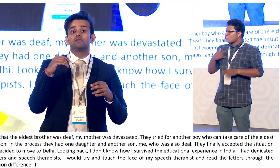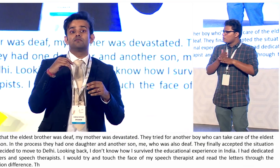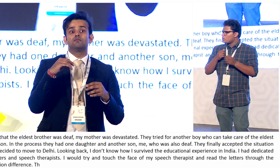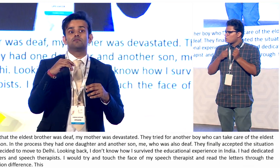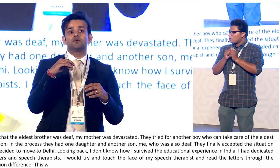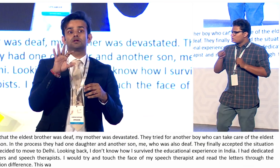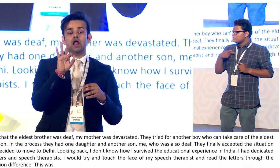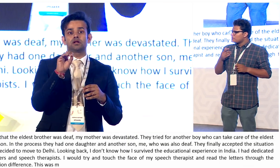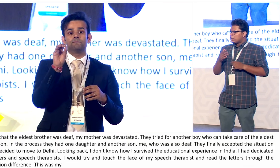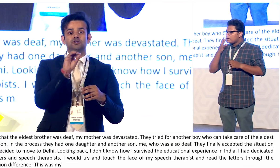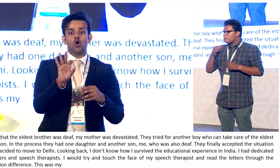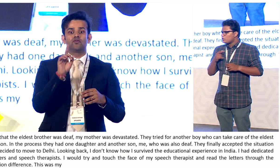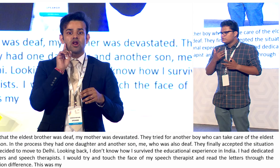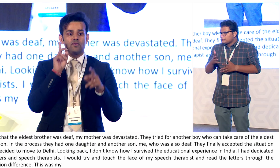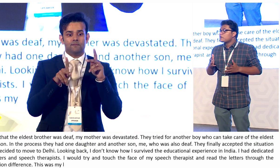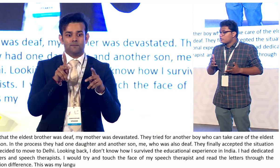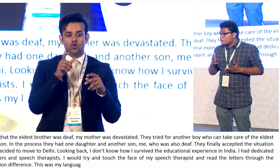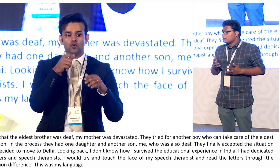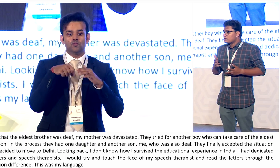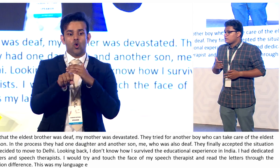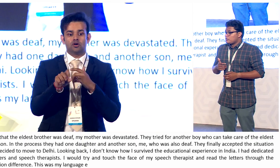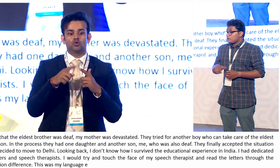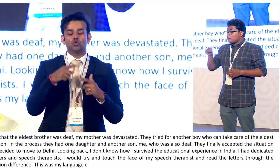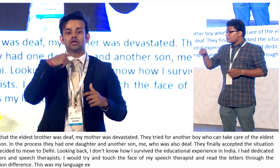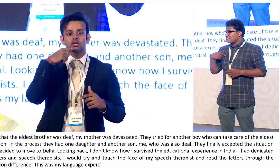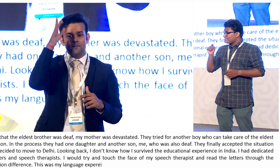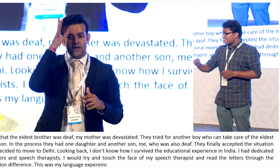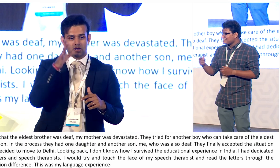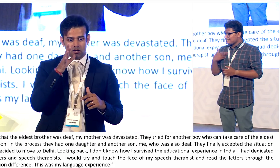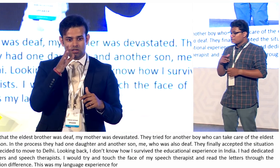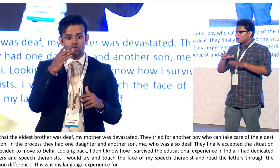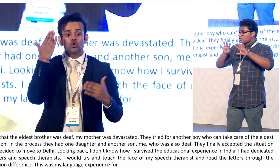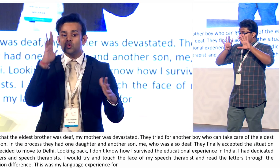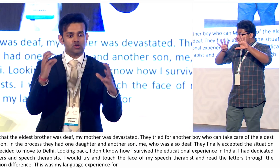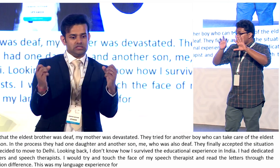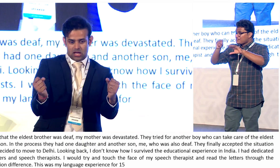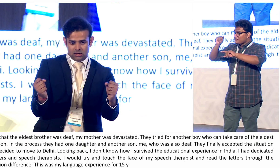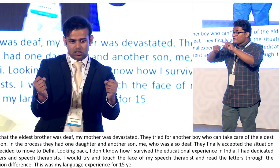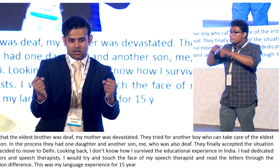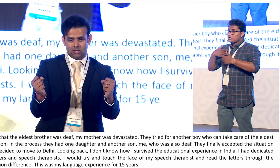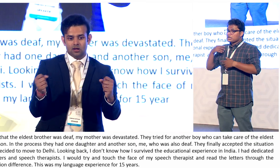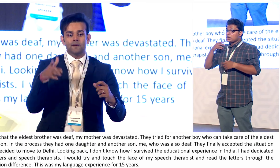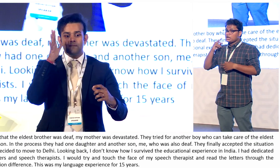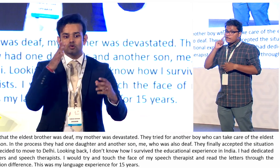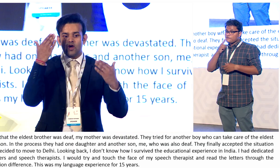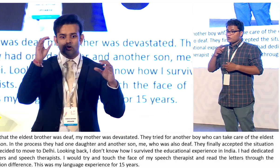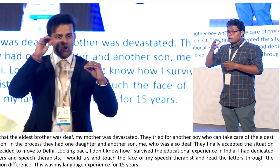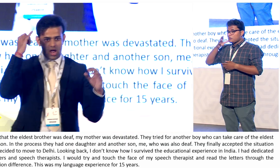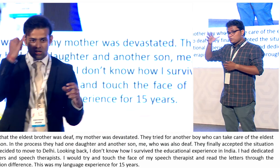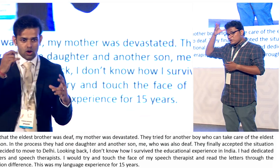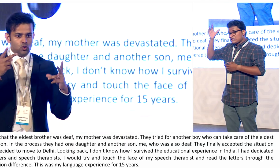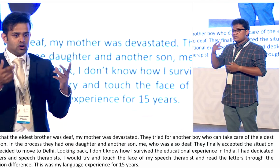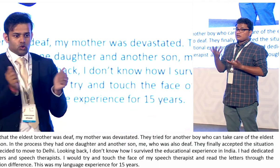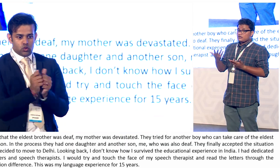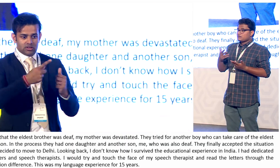I want to share with you the importance of something. This fact is 90% of deaf parents are, or excuse me,